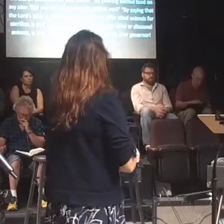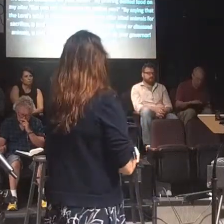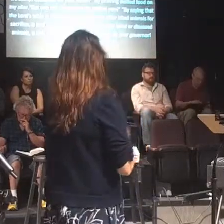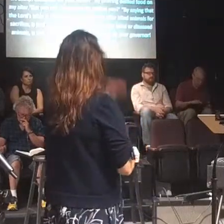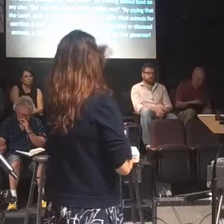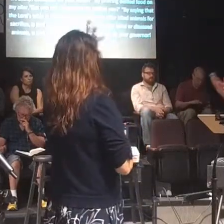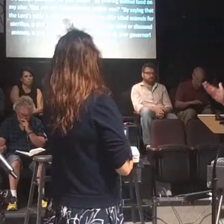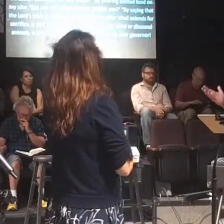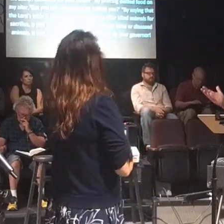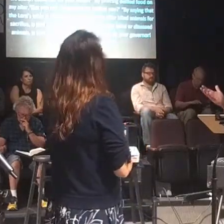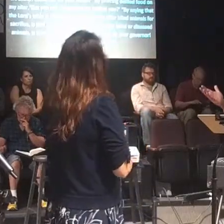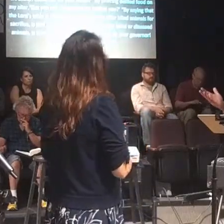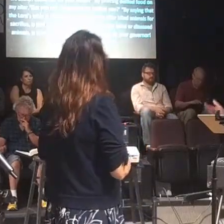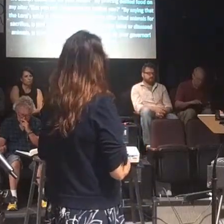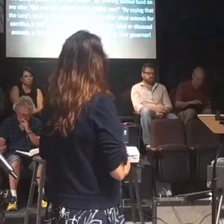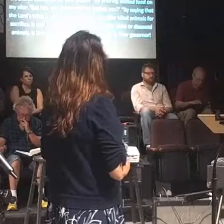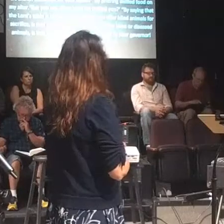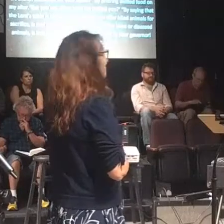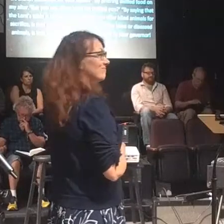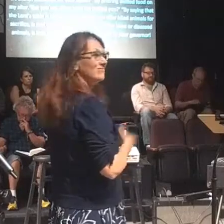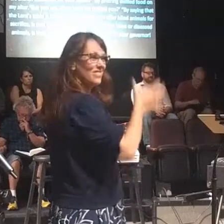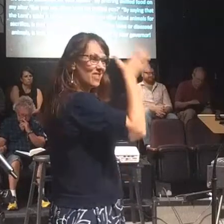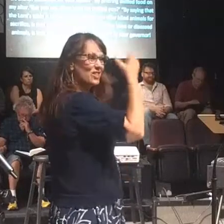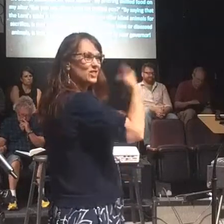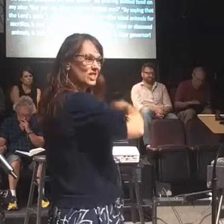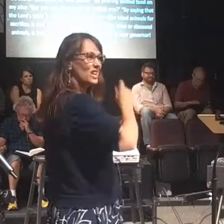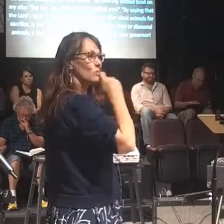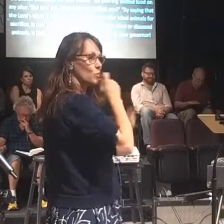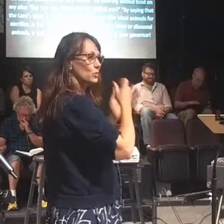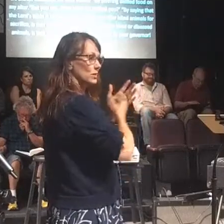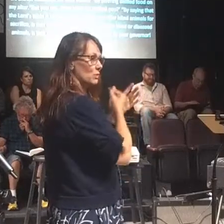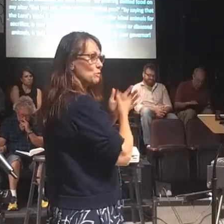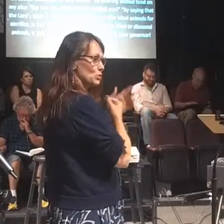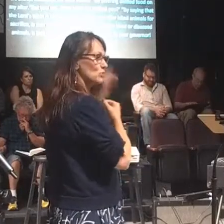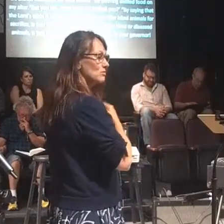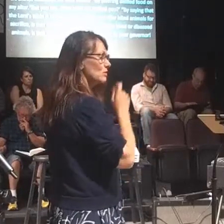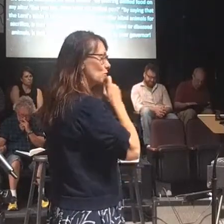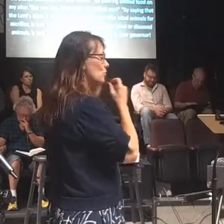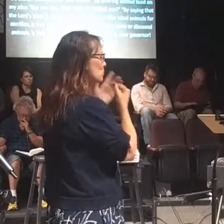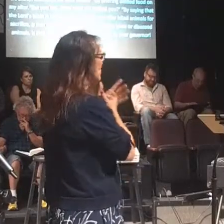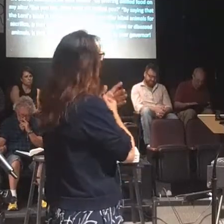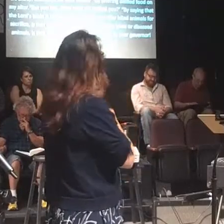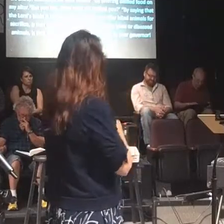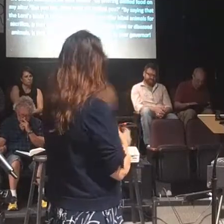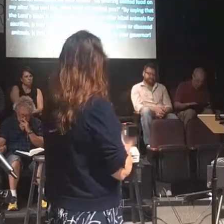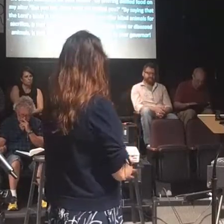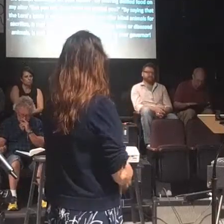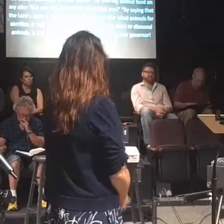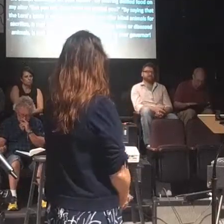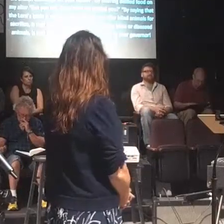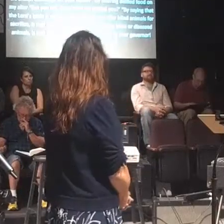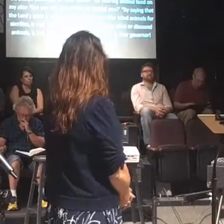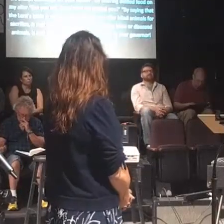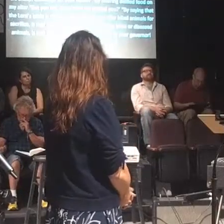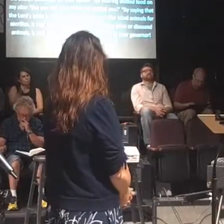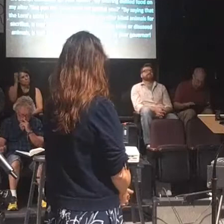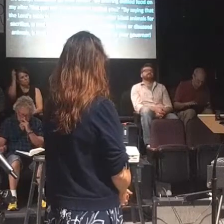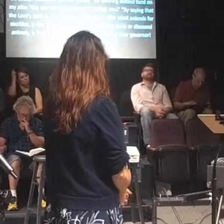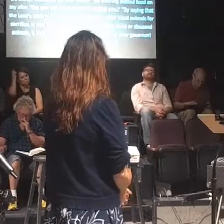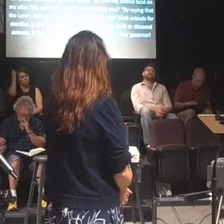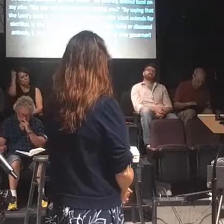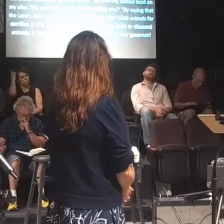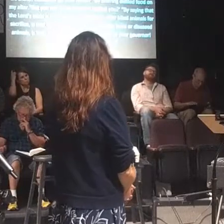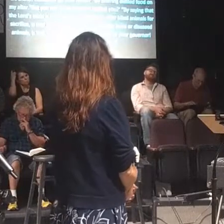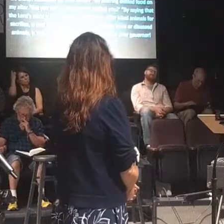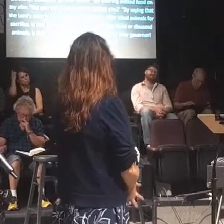me? On Father's Day, it's a cool scripture to read, right? If I'm a master, where is the respect due to me, says the Lord Almighty? It